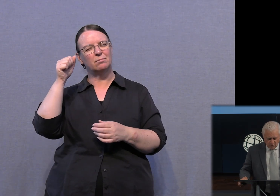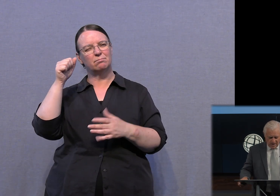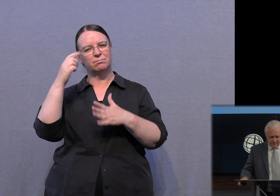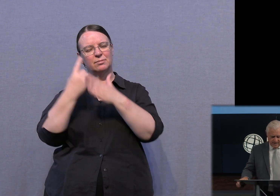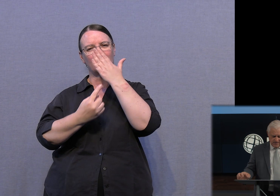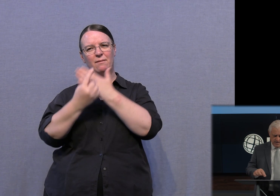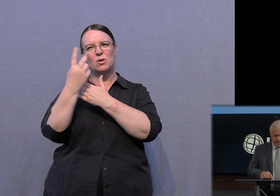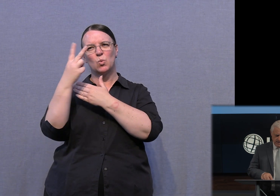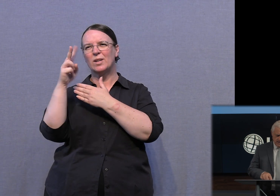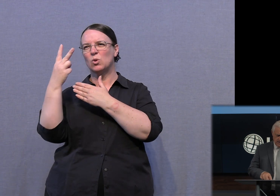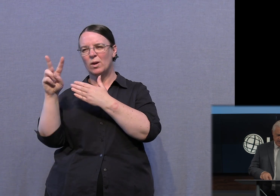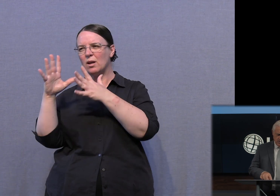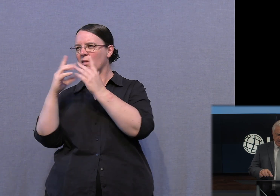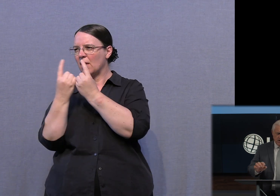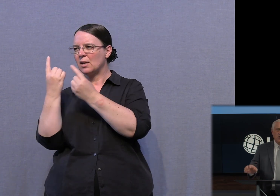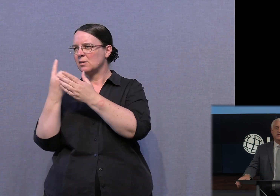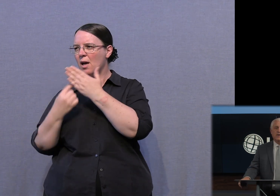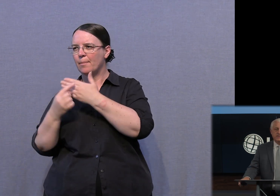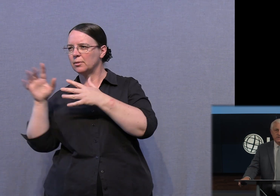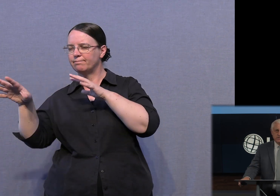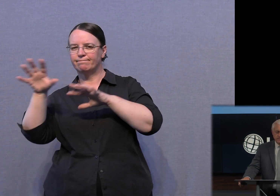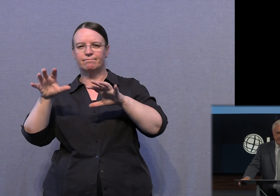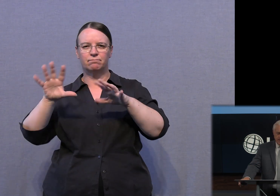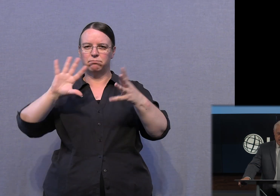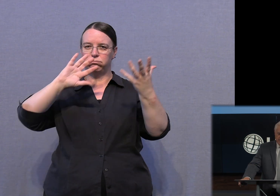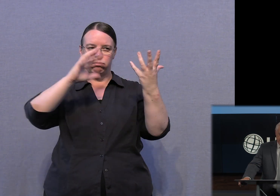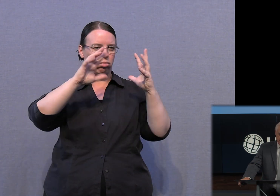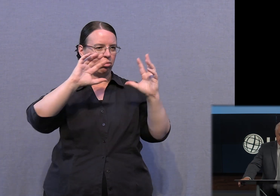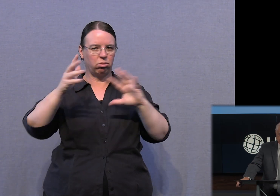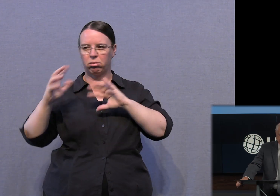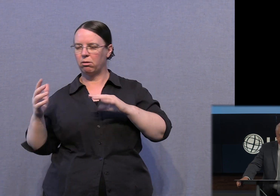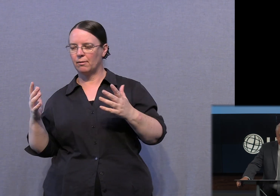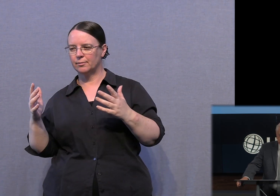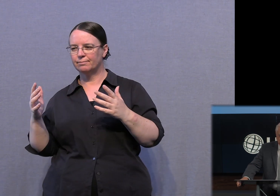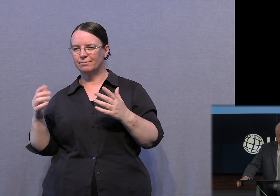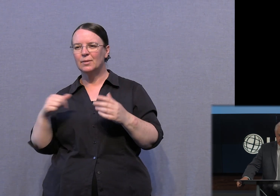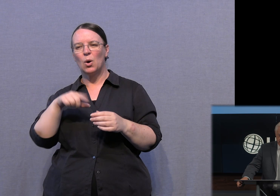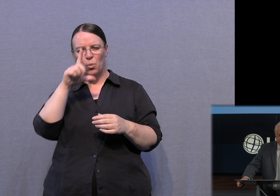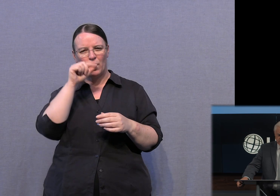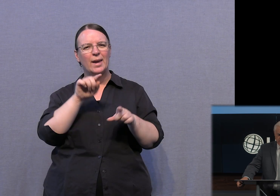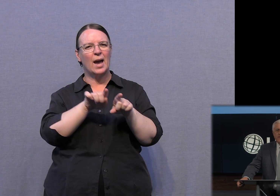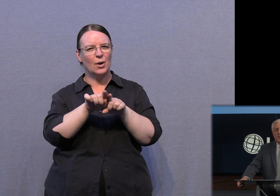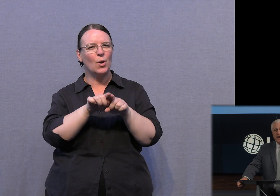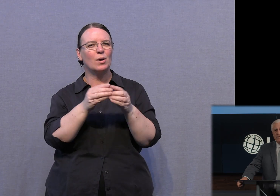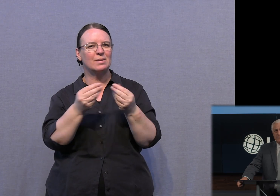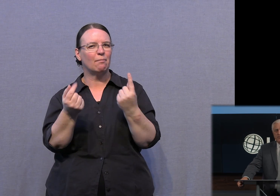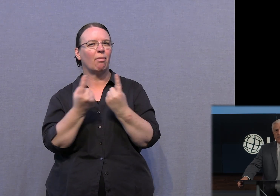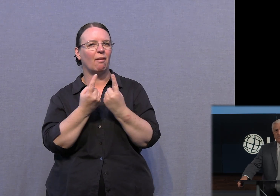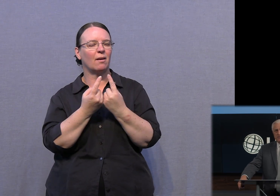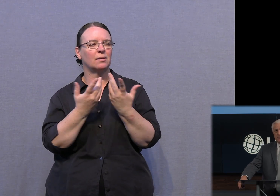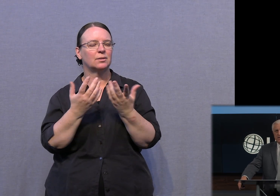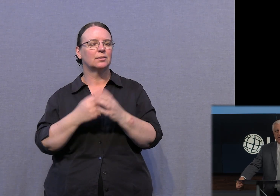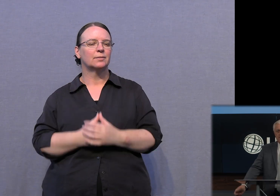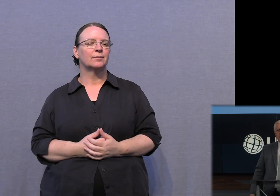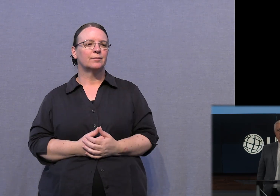the worldwide pandemic, I think we can learn some lessons. I've shared these elsewhere, but let me just briefly point out a few